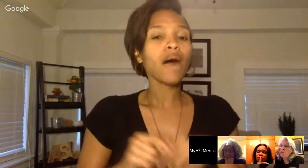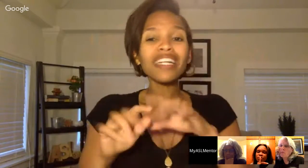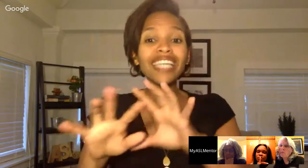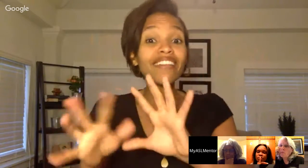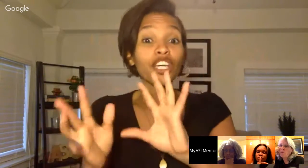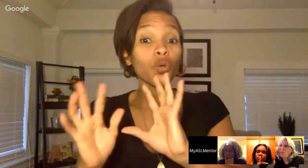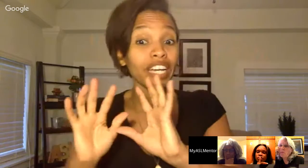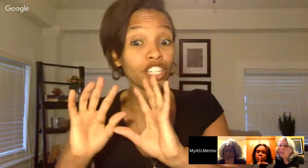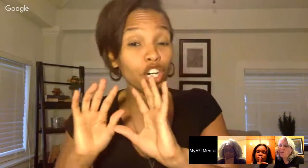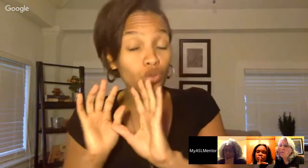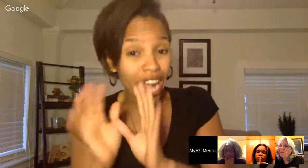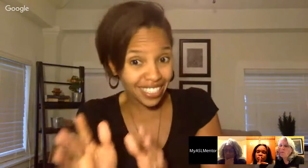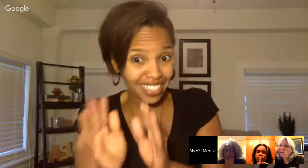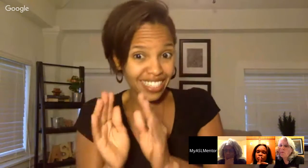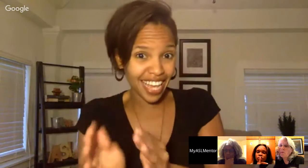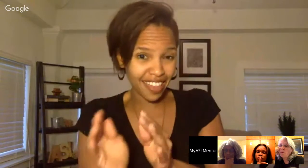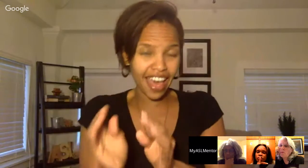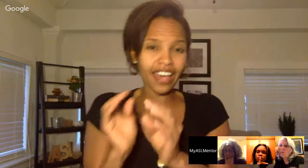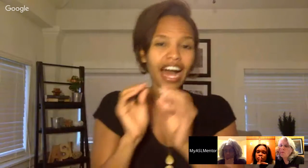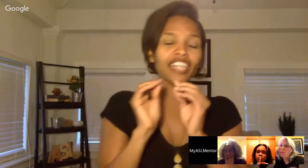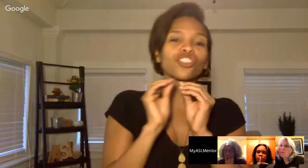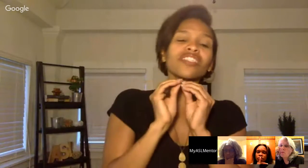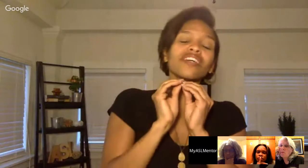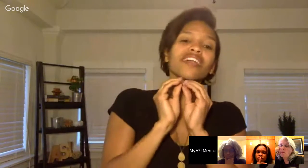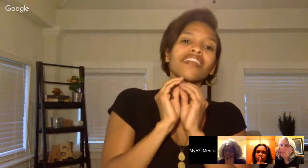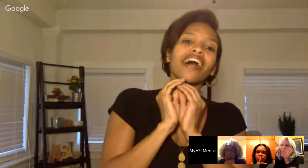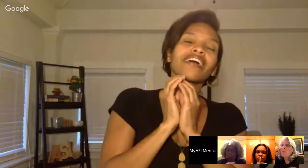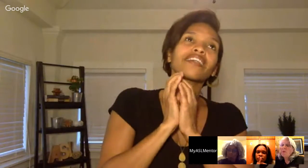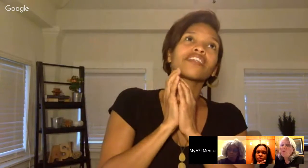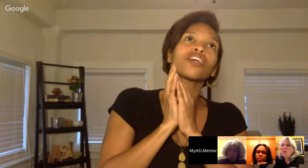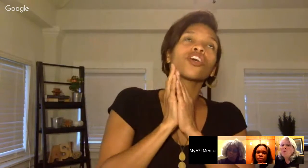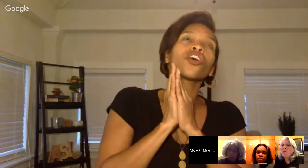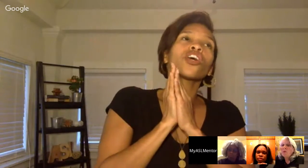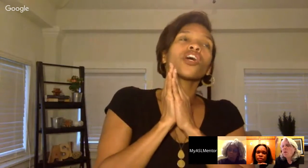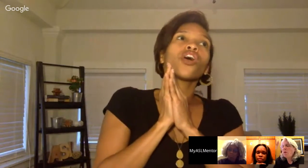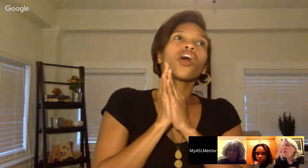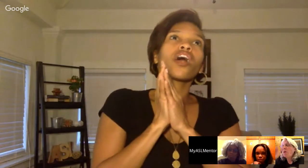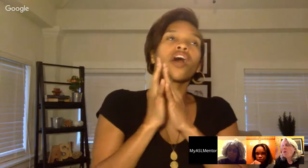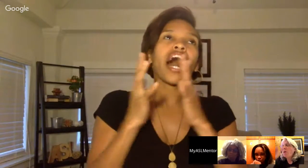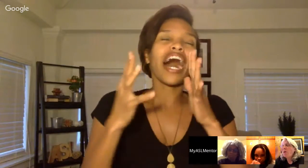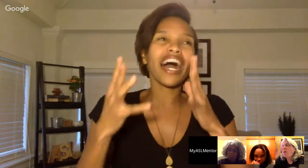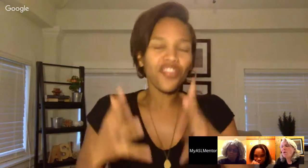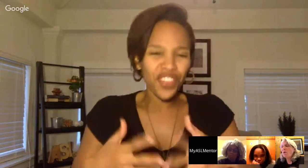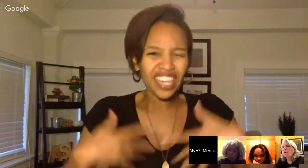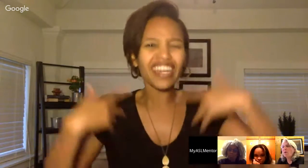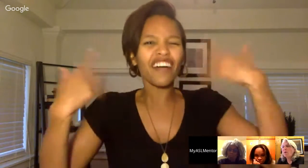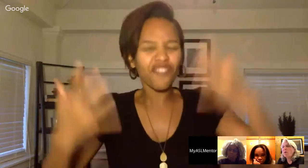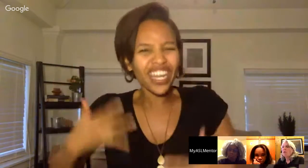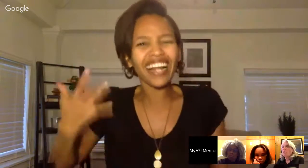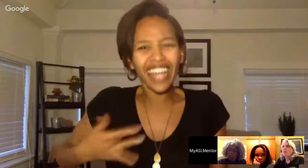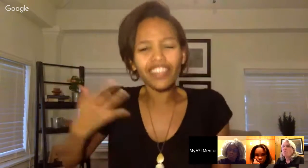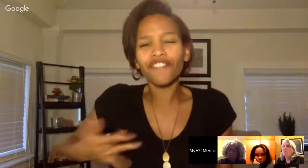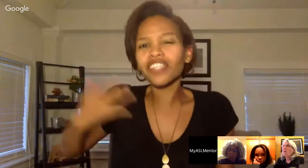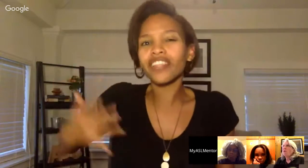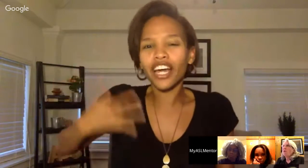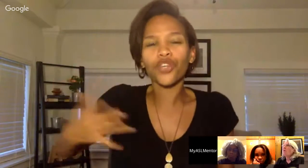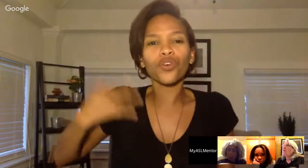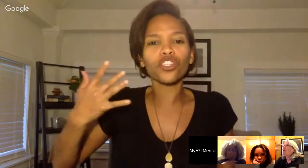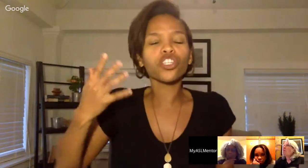I'm not saying that you were incorrect in saying that. I just think that, I get the feeling that you were a